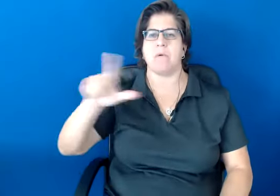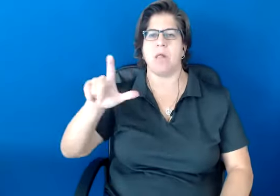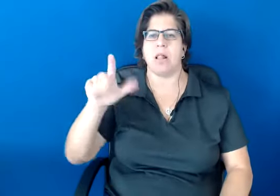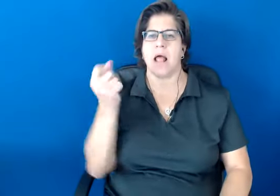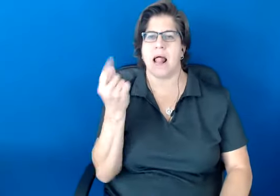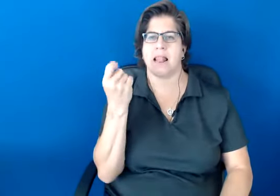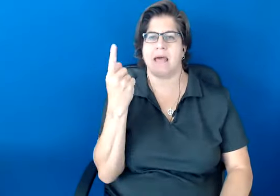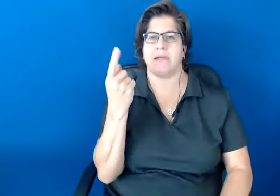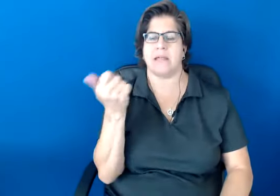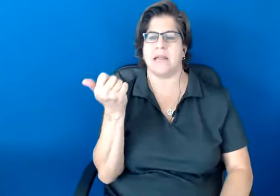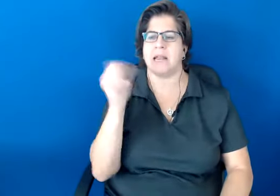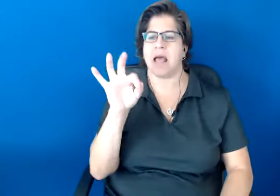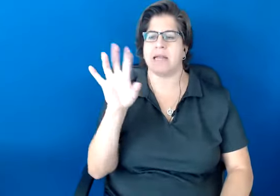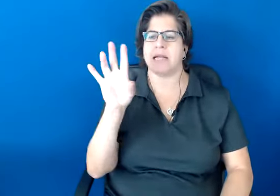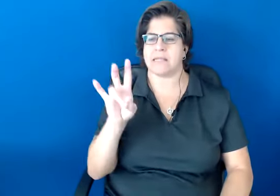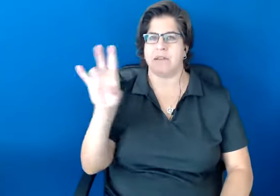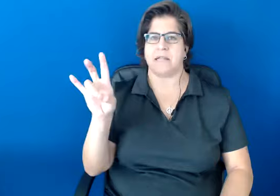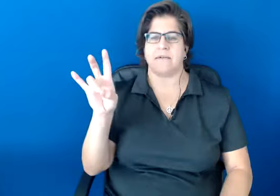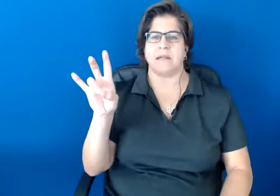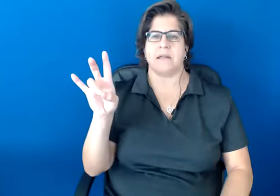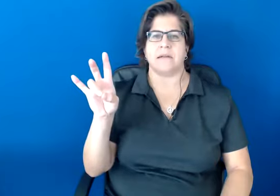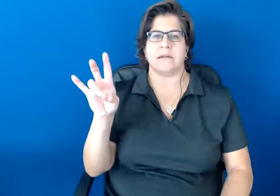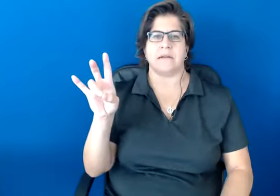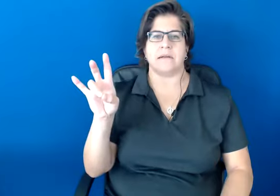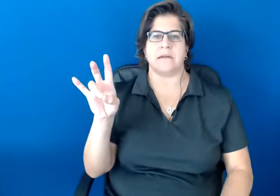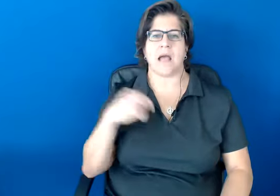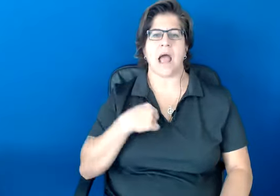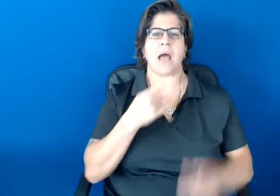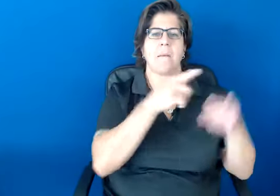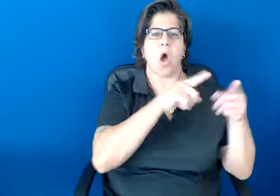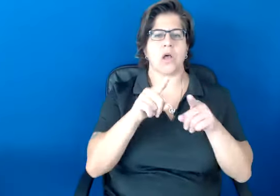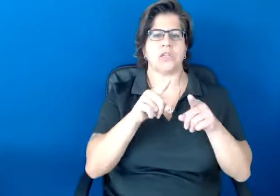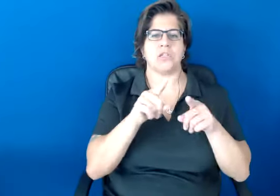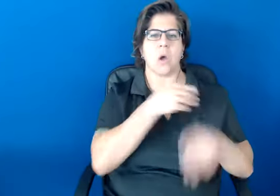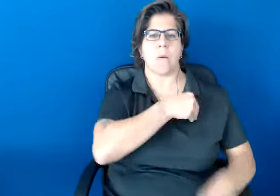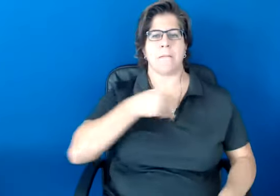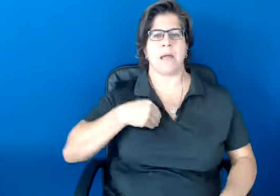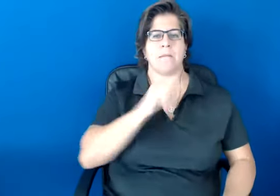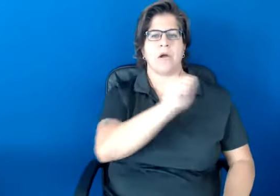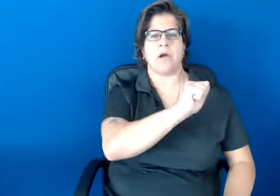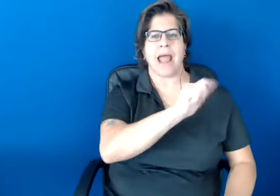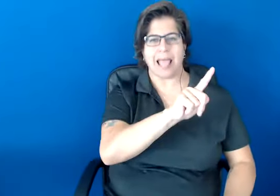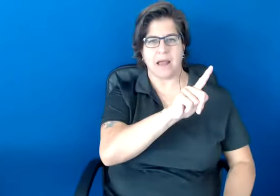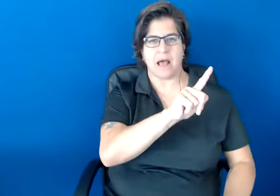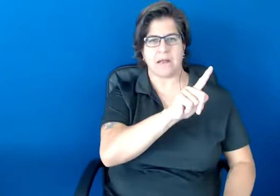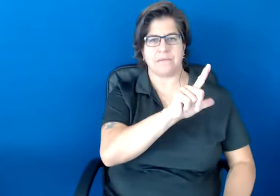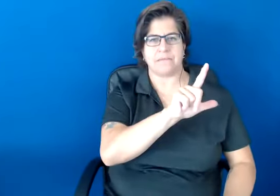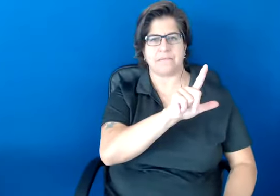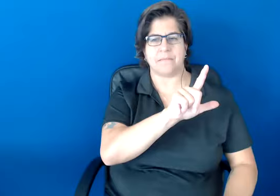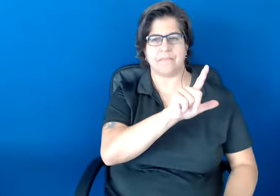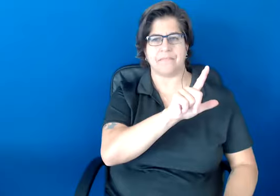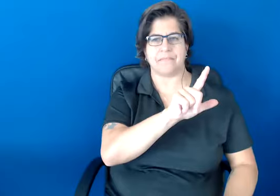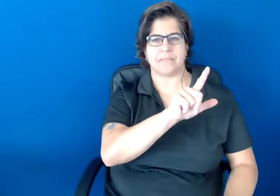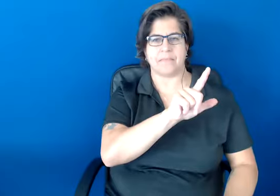of 1977. I am also a member of Al-Anon, and